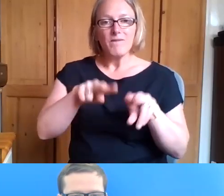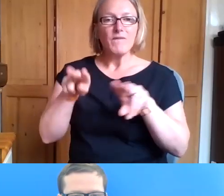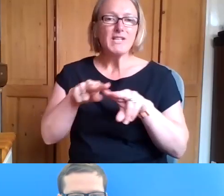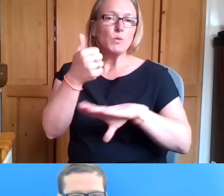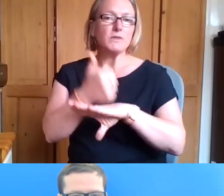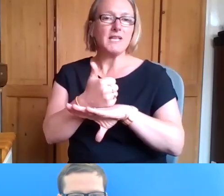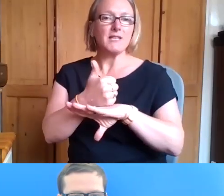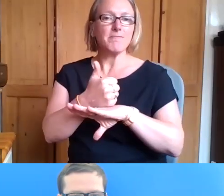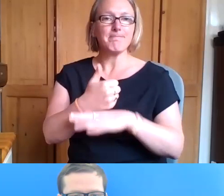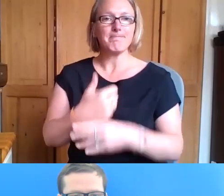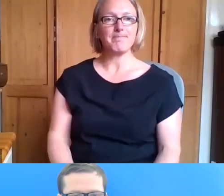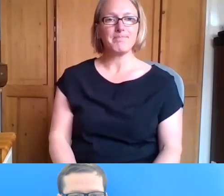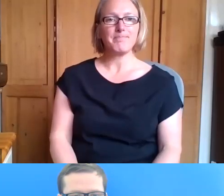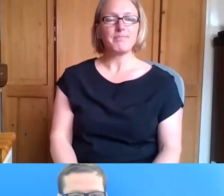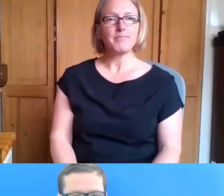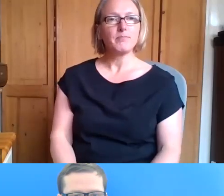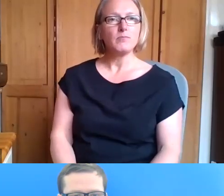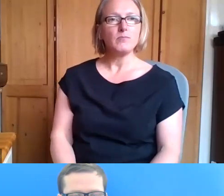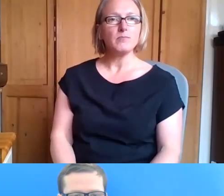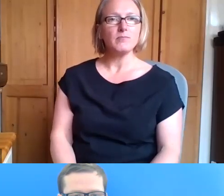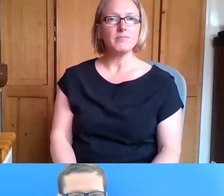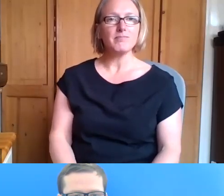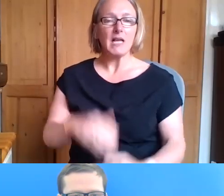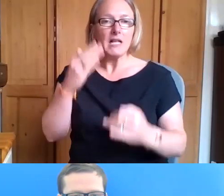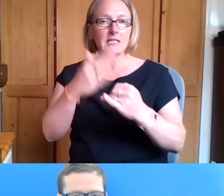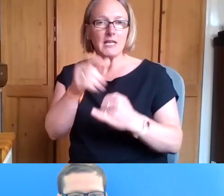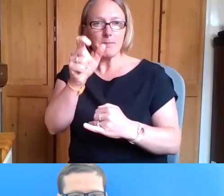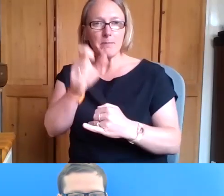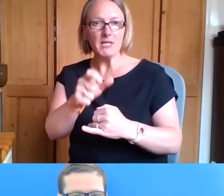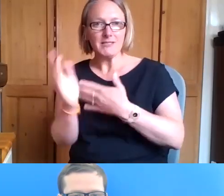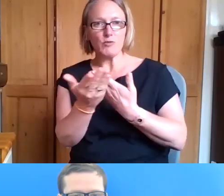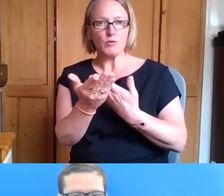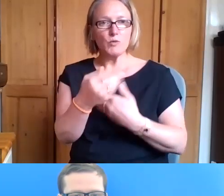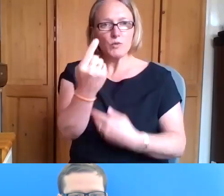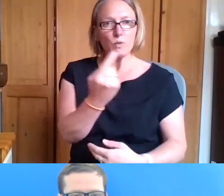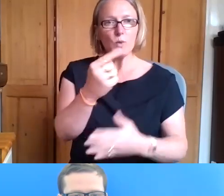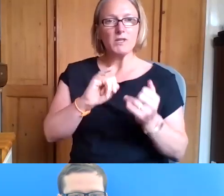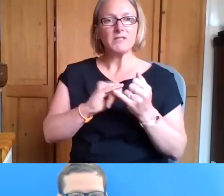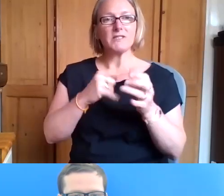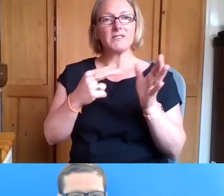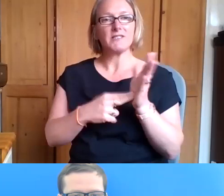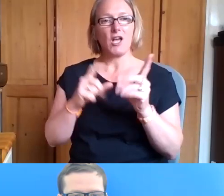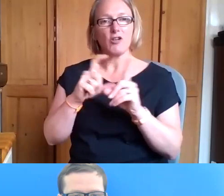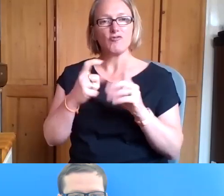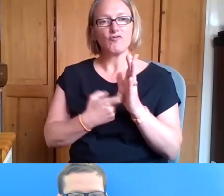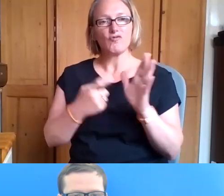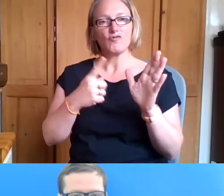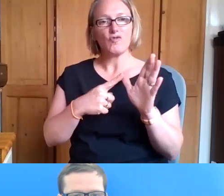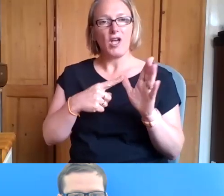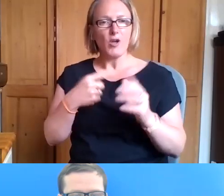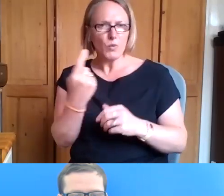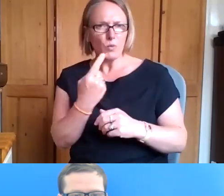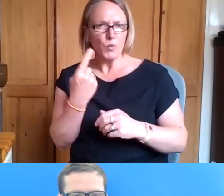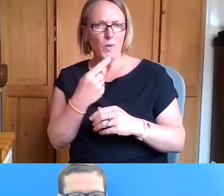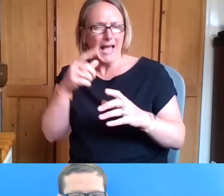So massive thank you to you. And the last person to introduce is Sandra. So Sandra is our